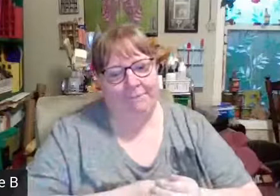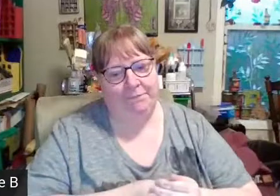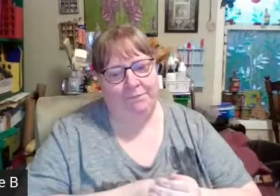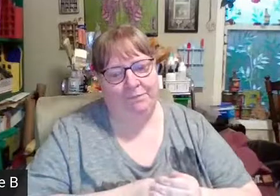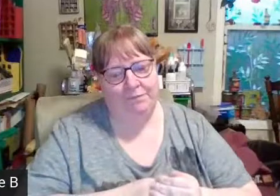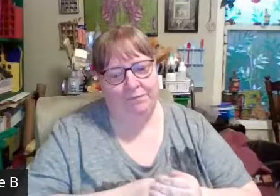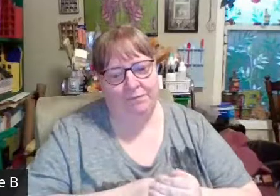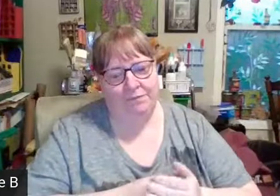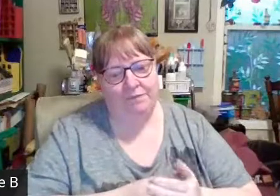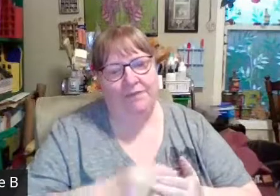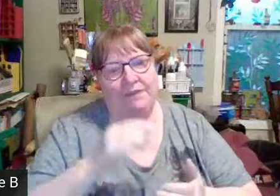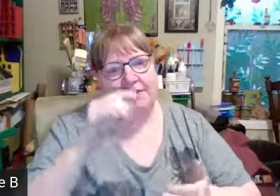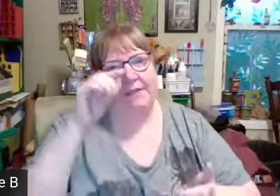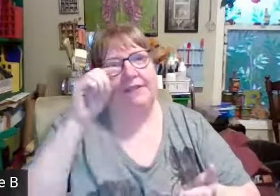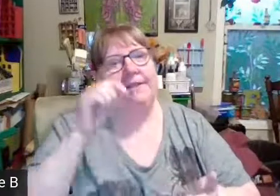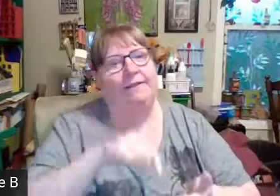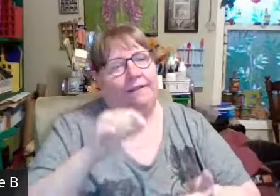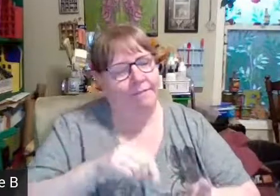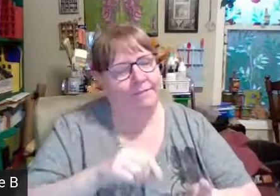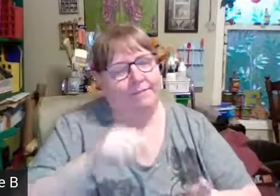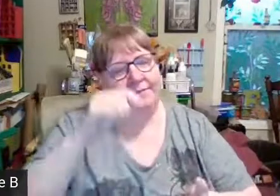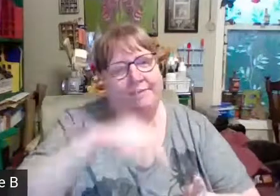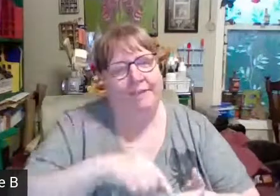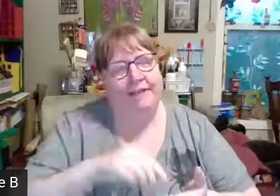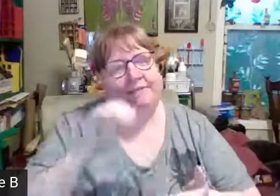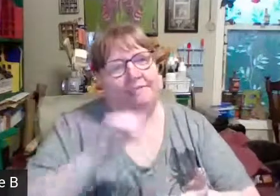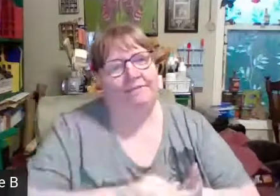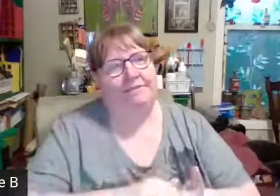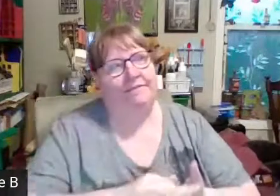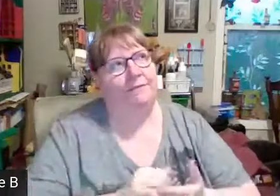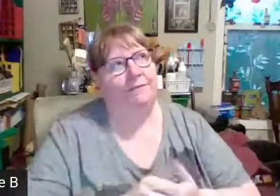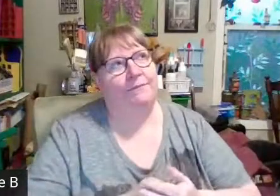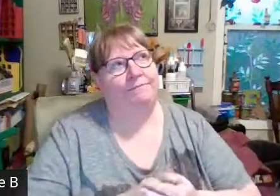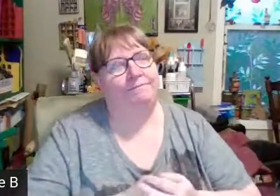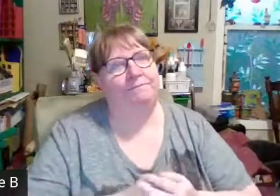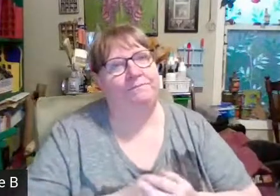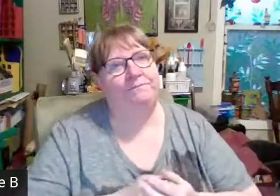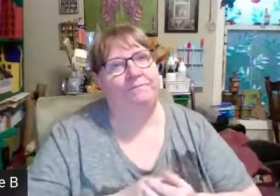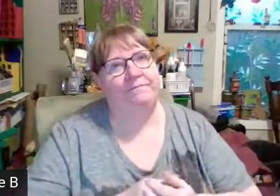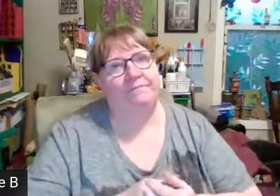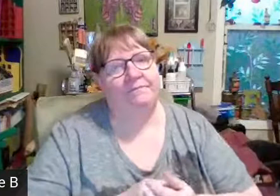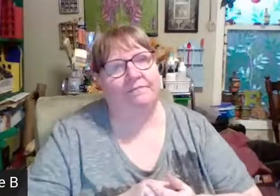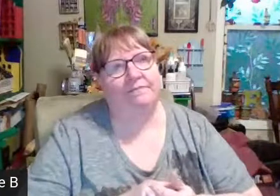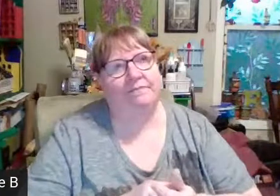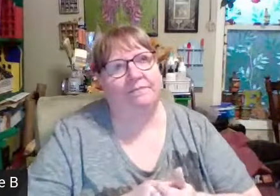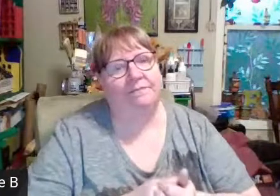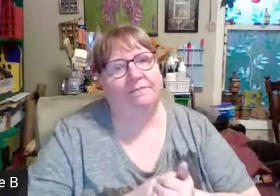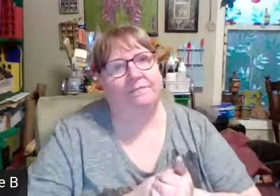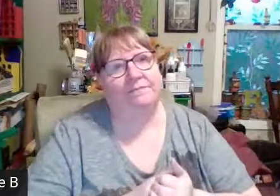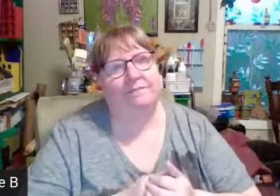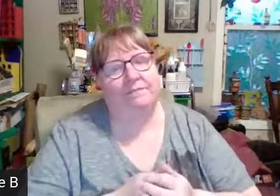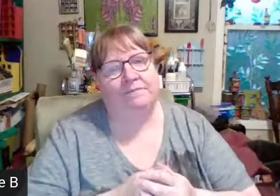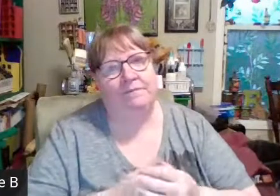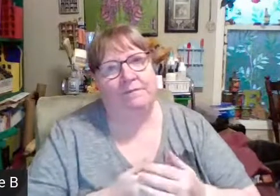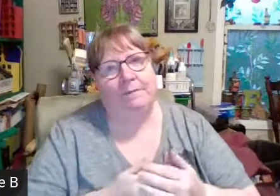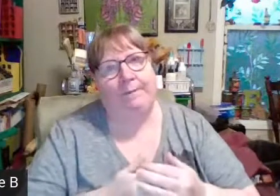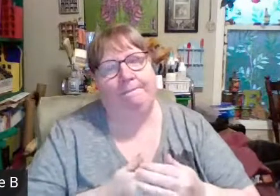there. And some of the things that's on the basics, what might be basic for me or Kim or Care or